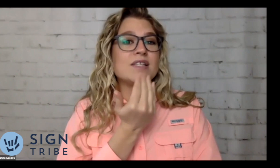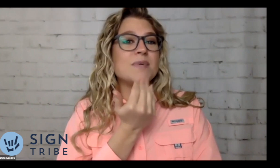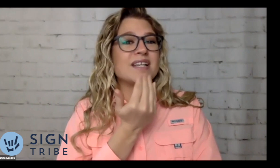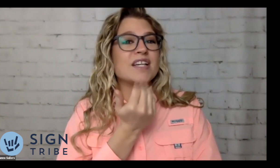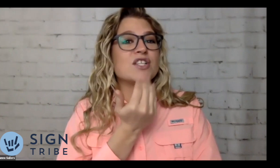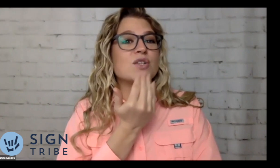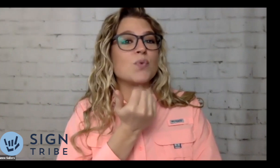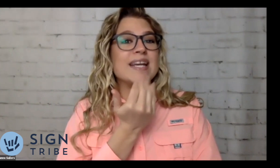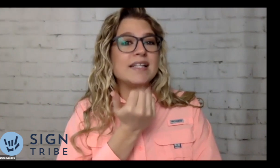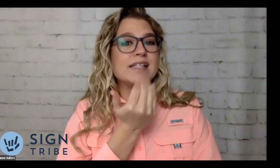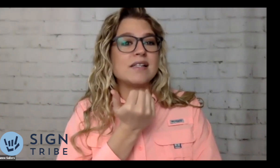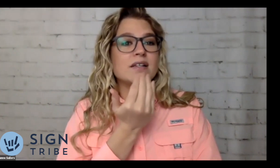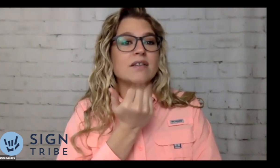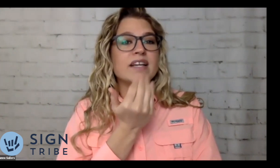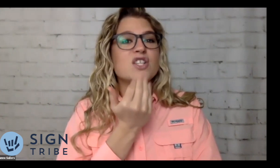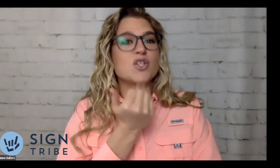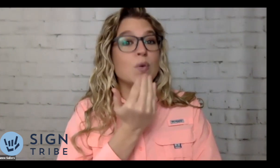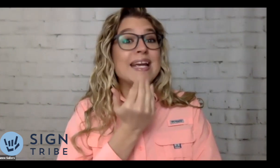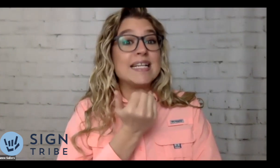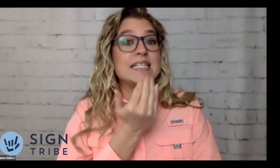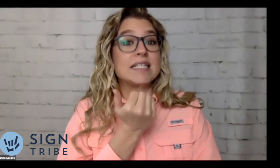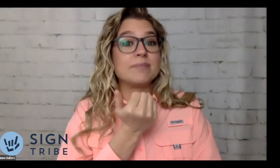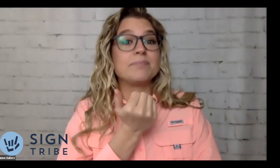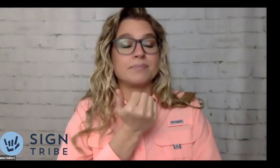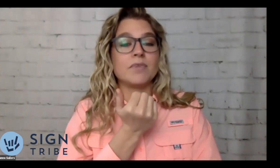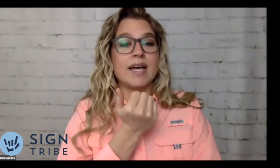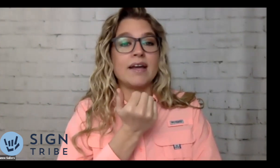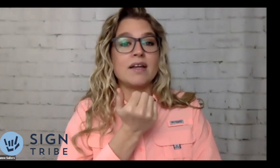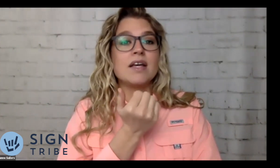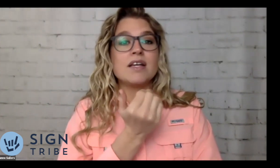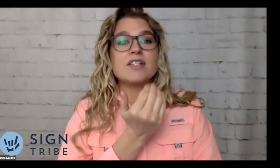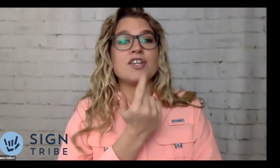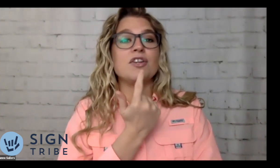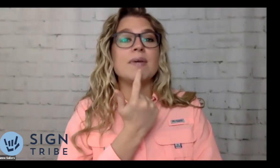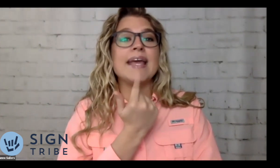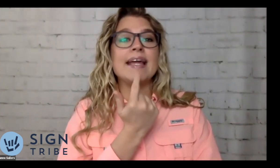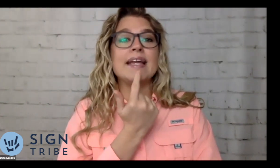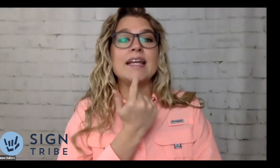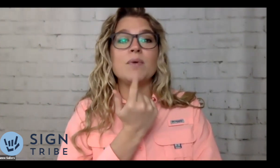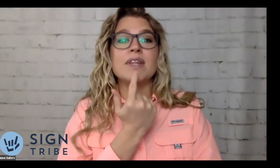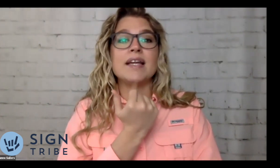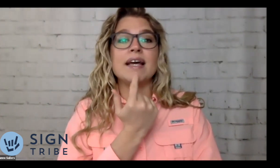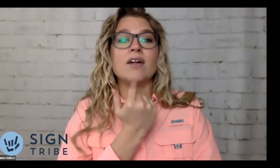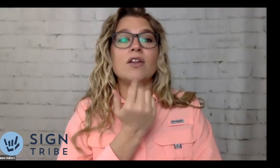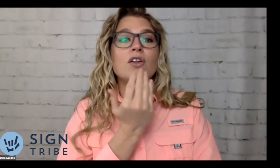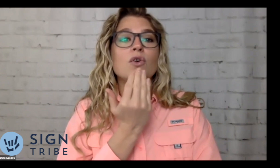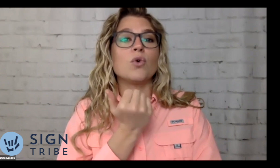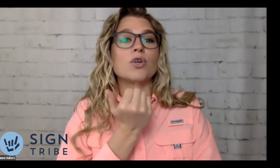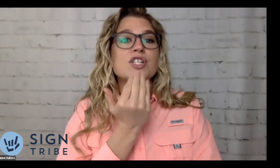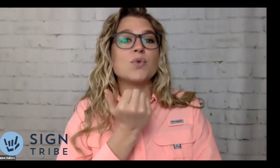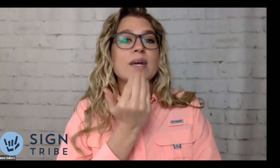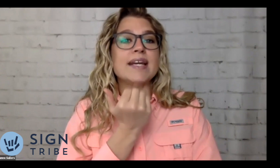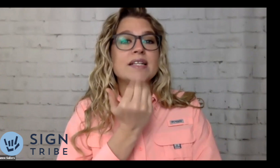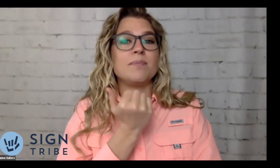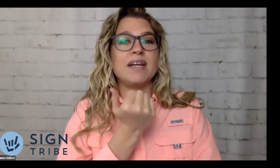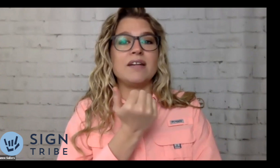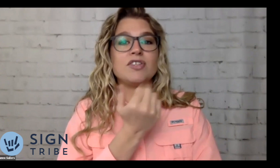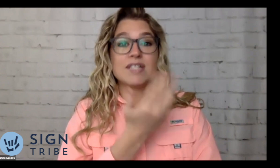like sweets, like sweet. Okay. So you can do candy with an L or sweet to mean just